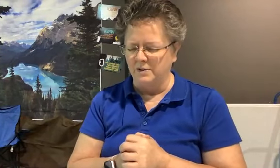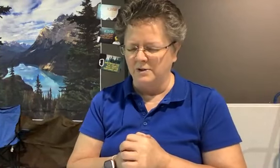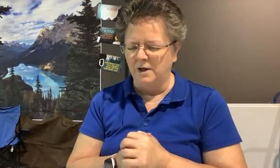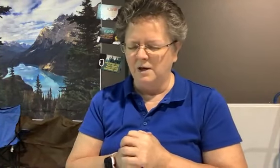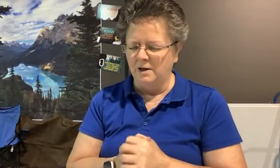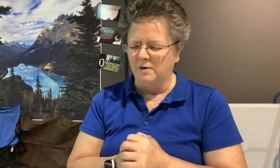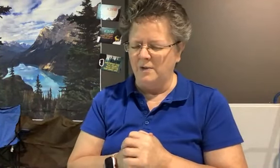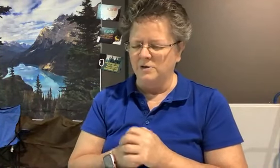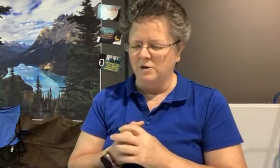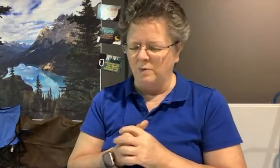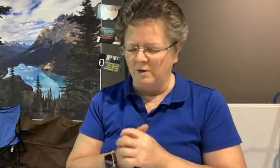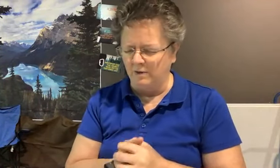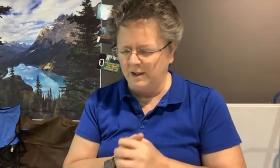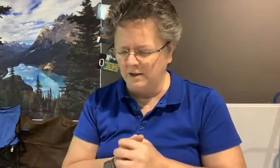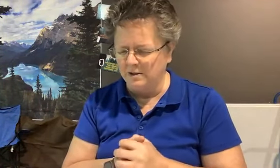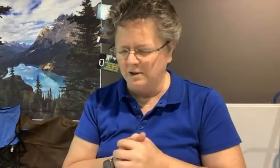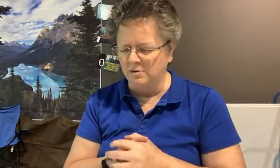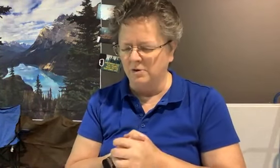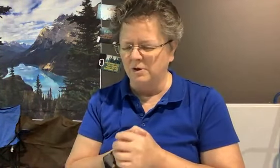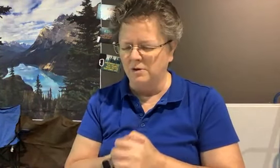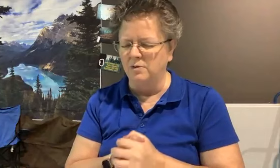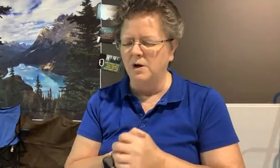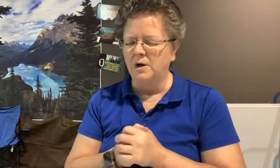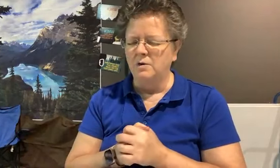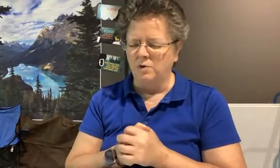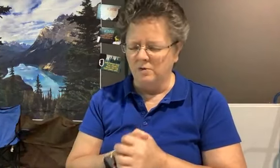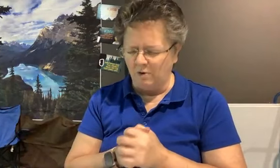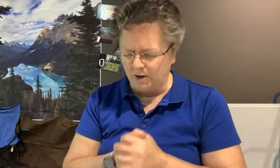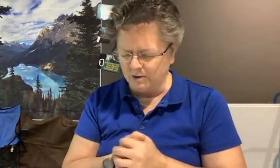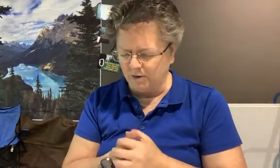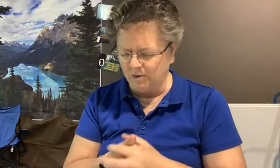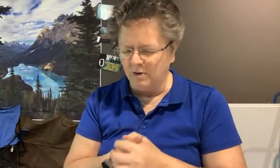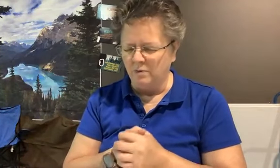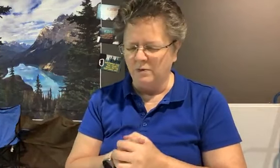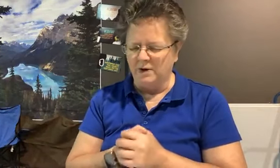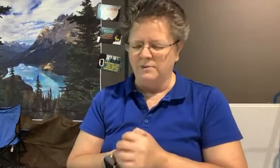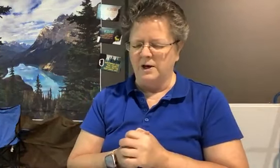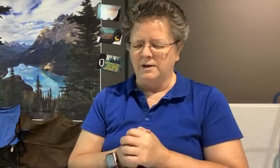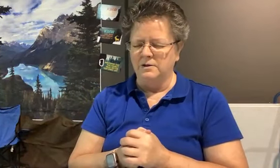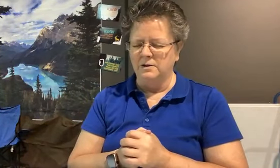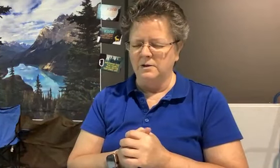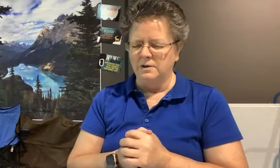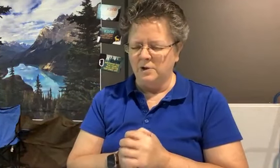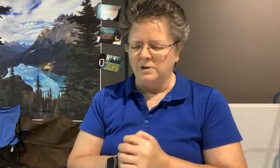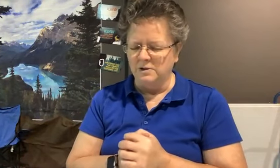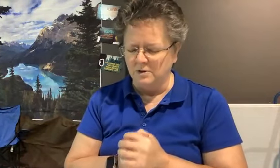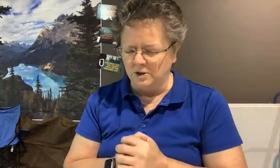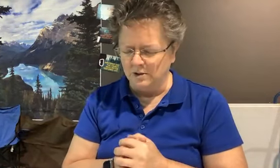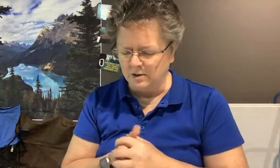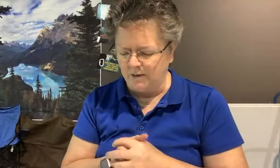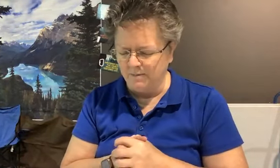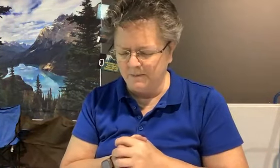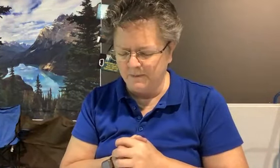us and how to make sure we are leaning into you so that you will also come to us. Pray this in Jesus' name.